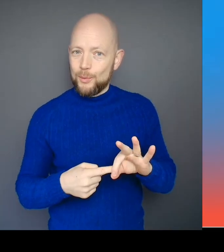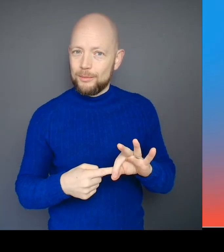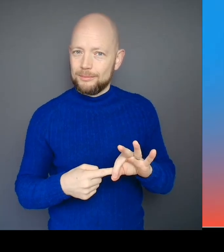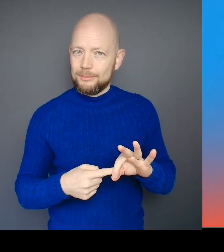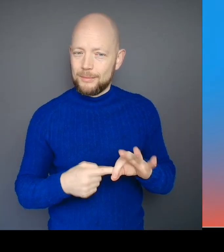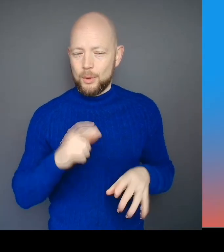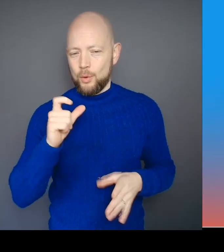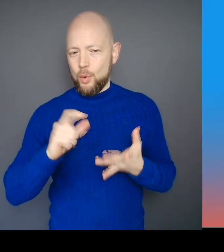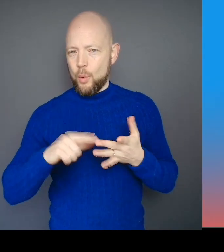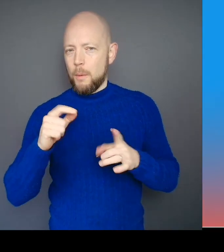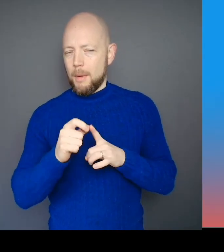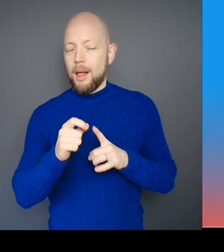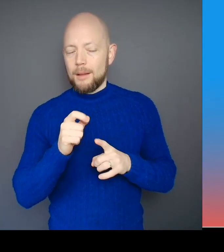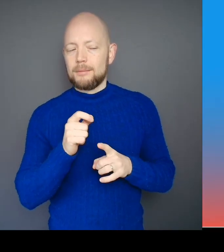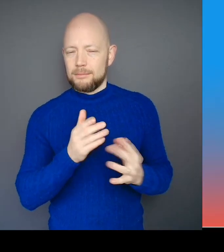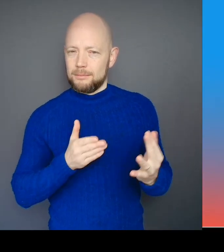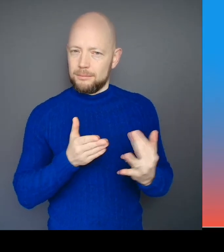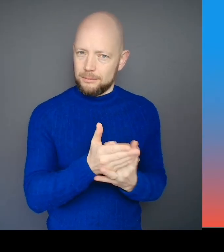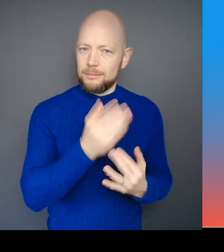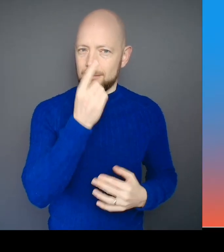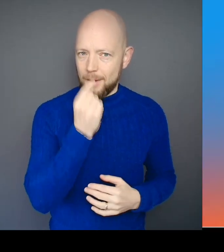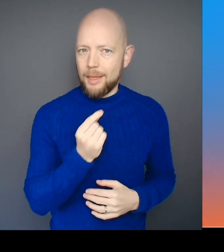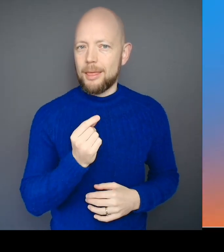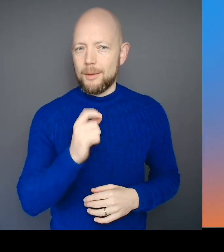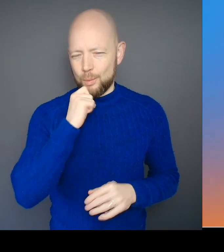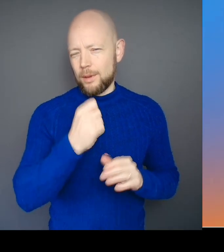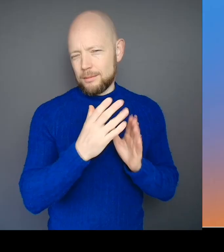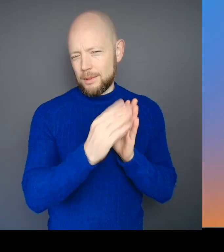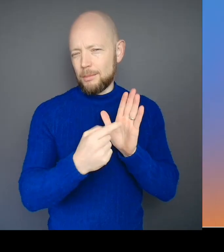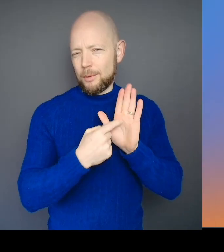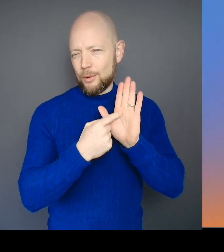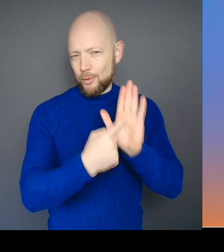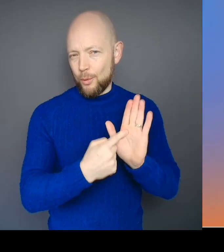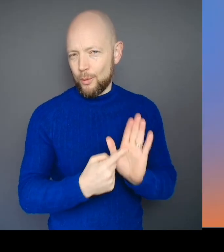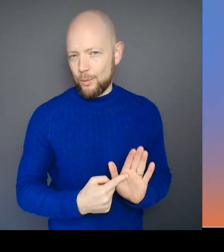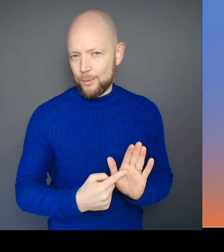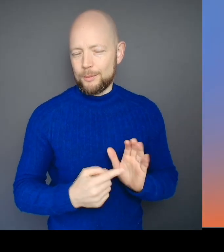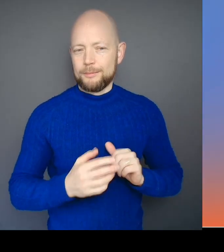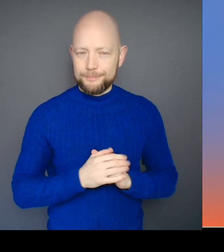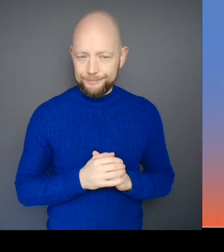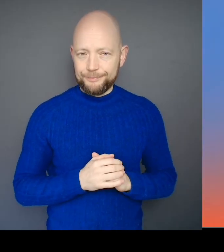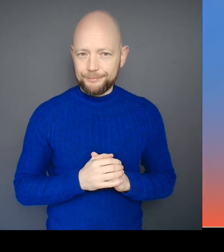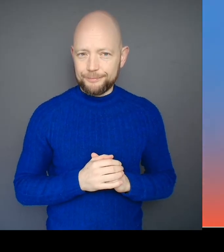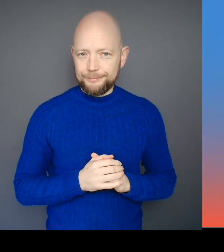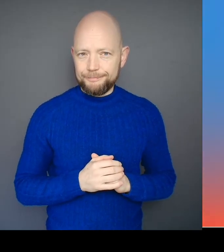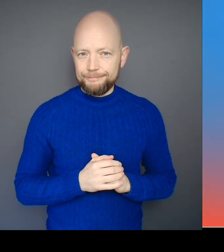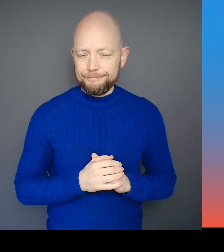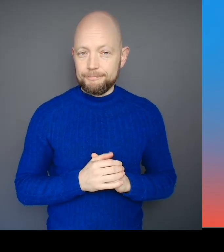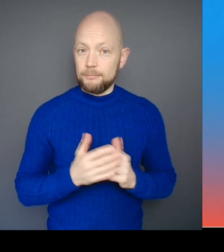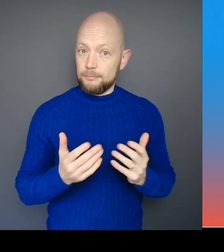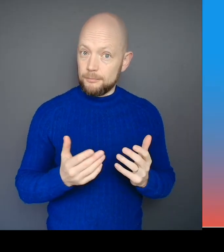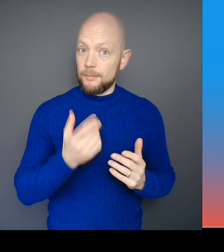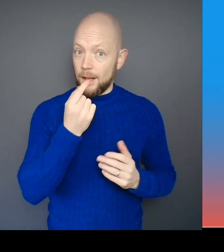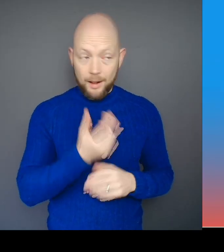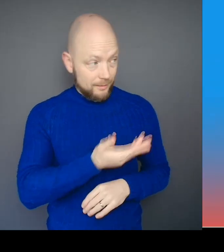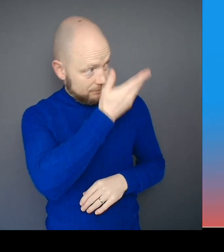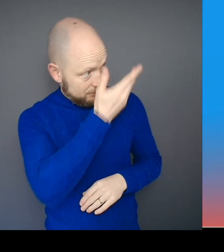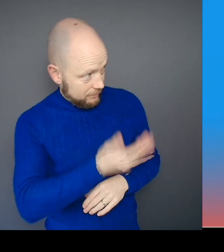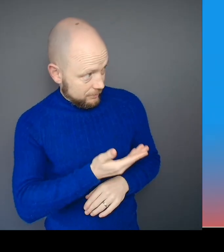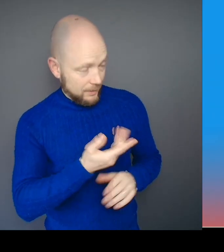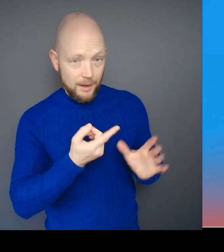value. And you'll see what happens. I'm going to show you some examples of how this works. But essentially what we're doing here is bringing